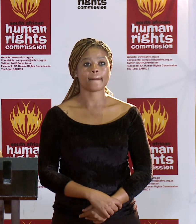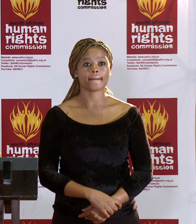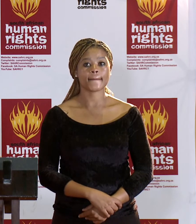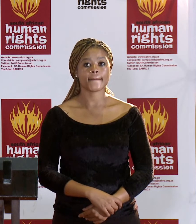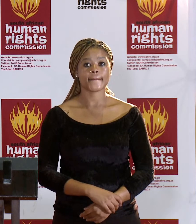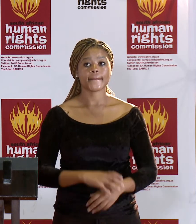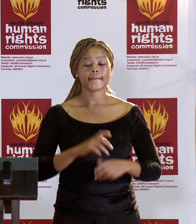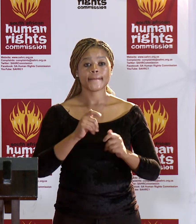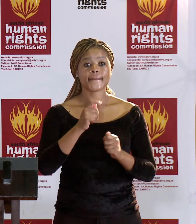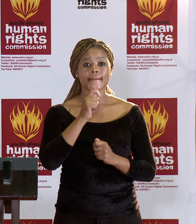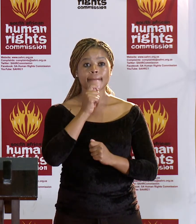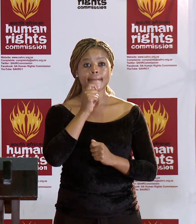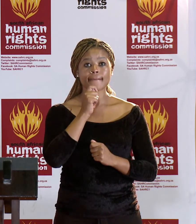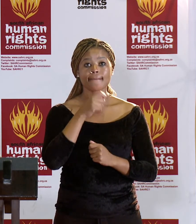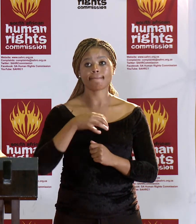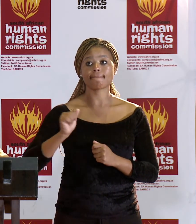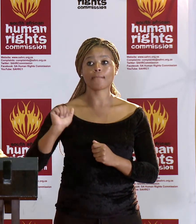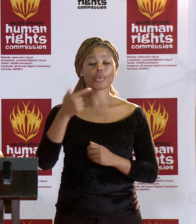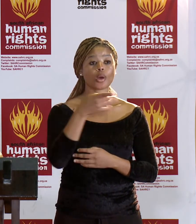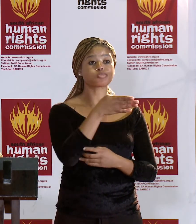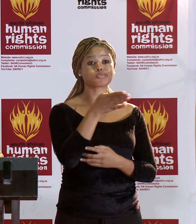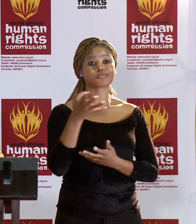Is there anyone out there?